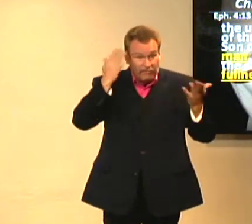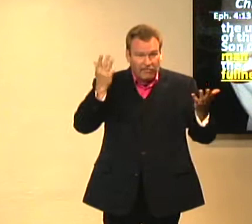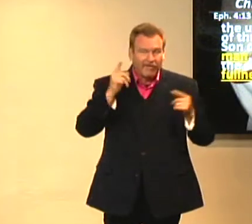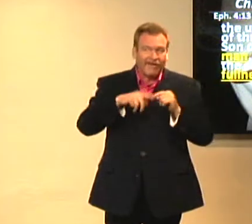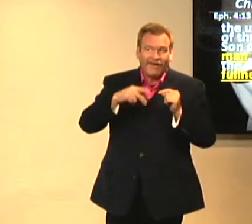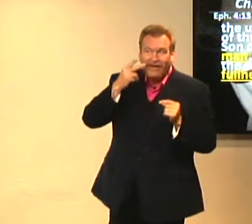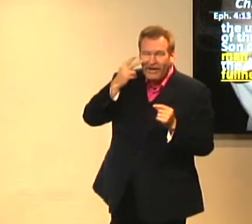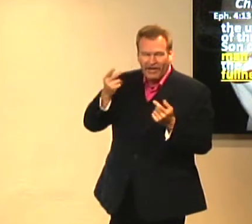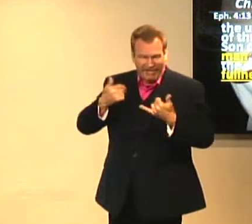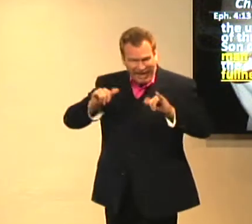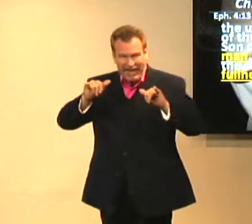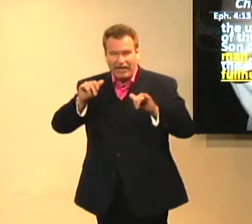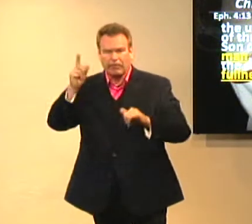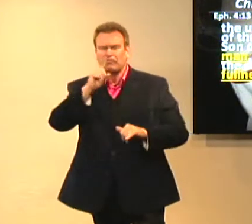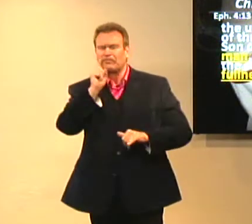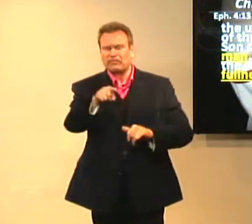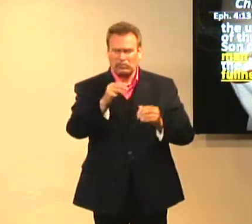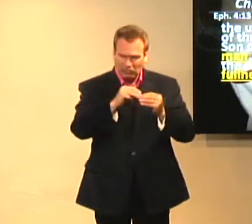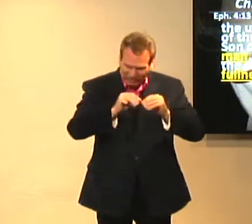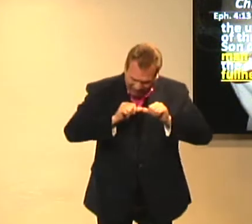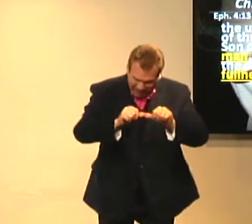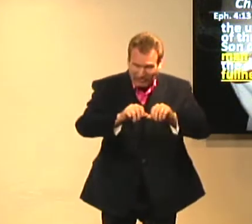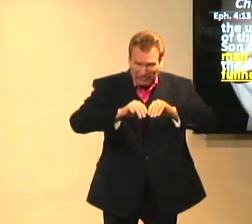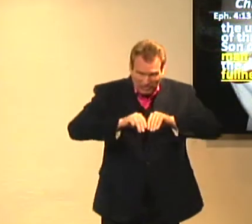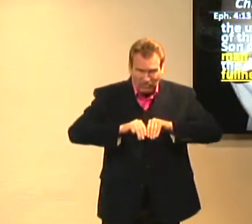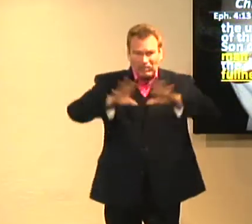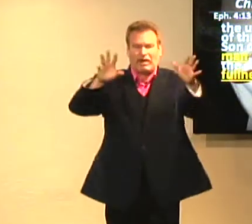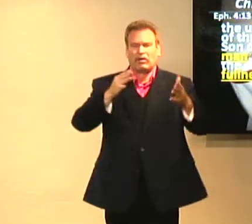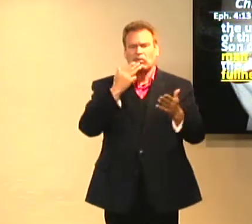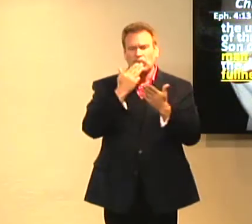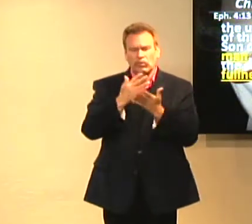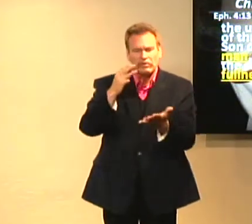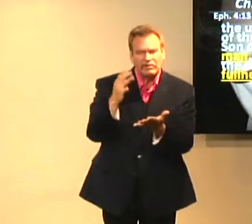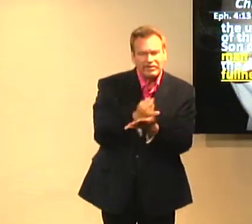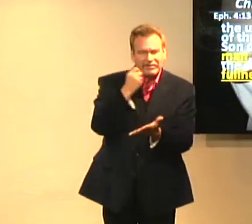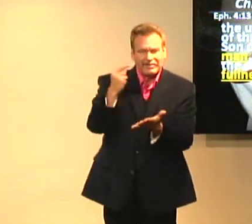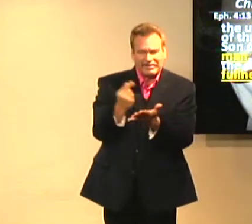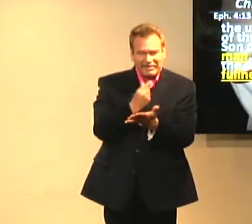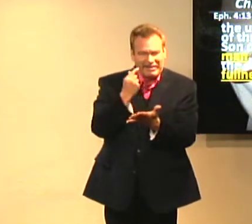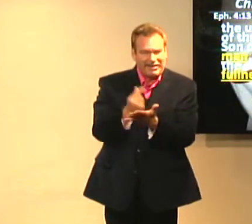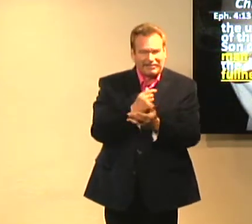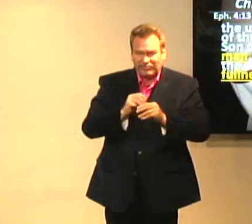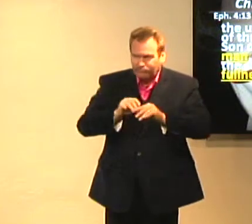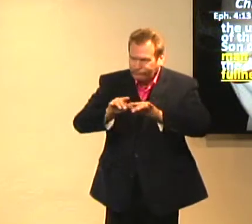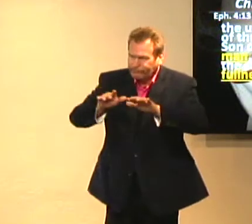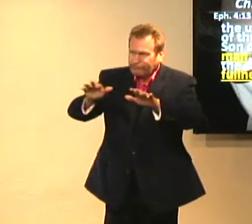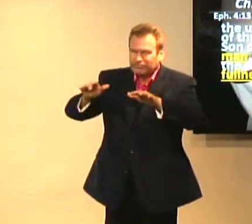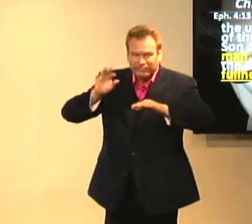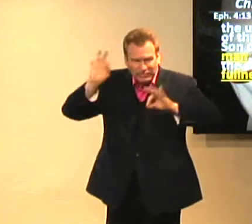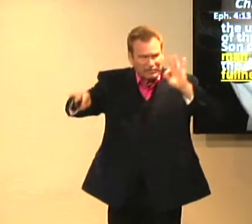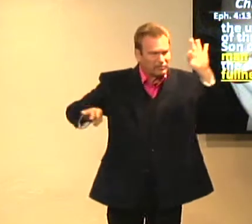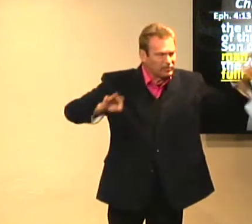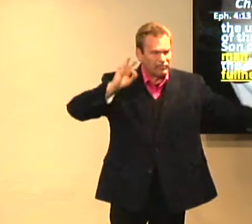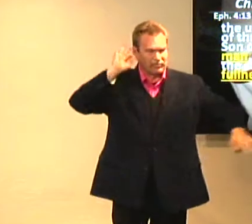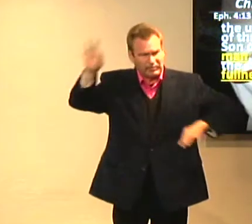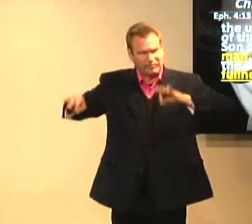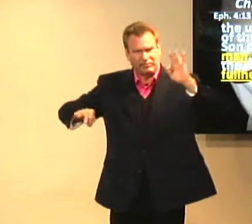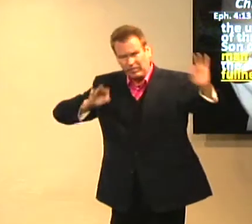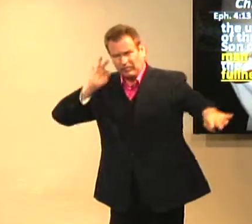We don't know when he's going to come. We don't know. But we are to continue. We are to continue to spread the gospel, spread the good news,